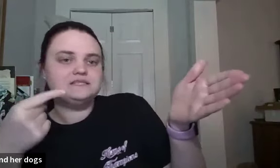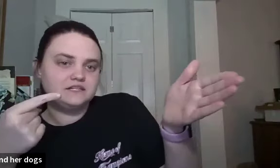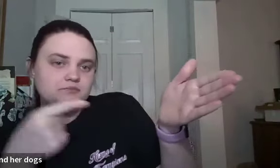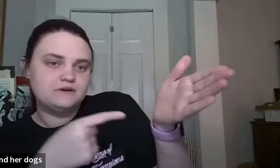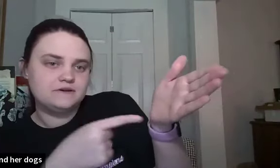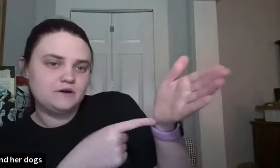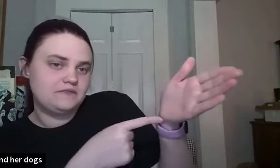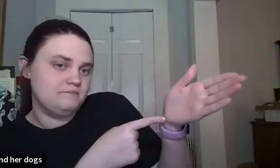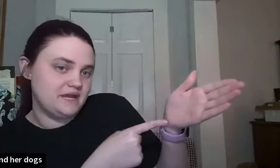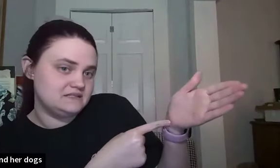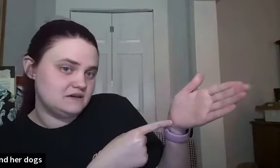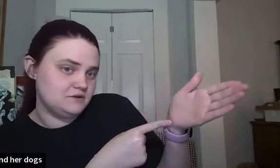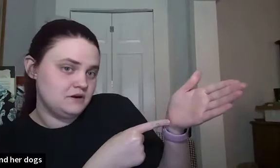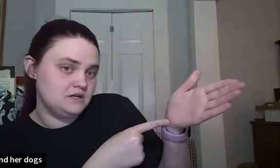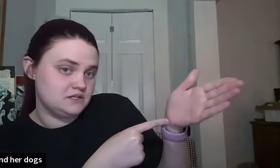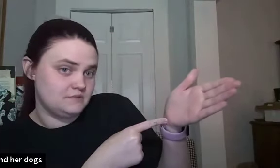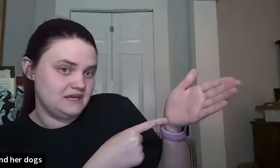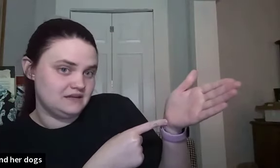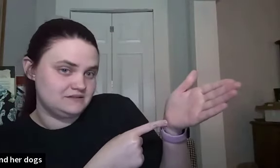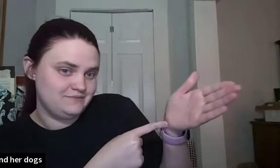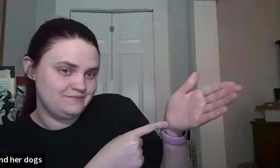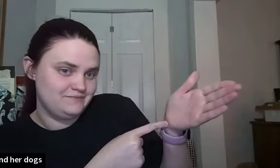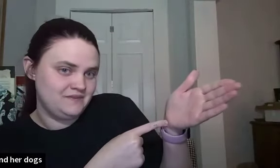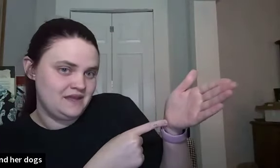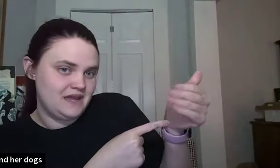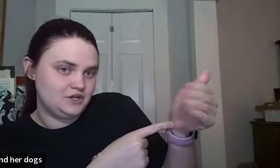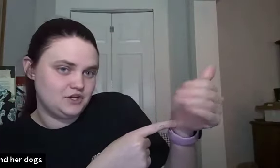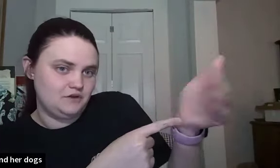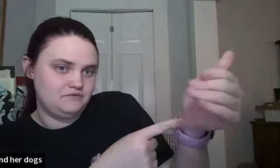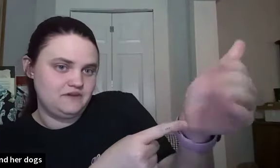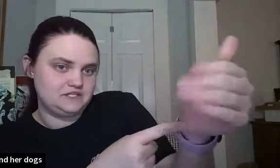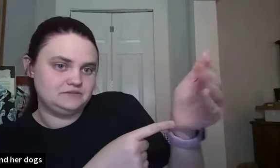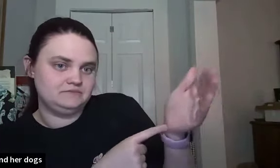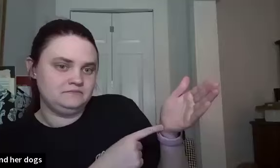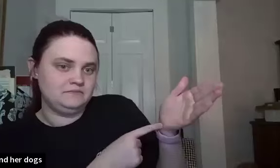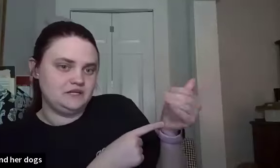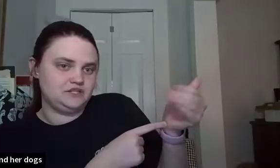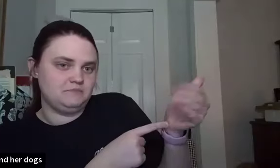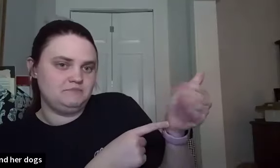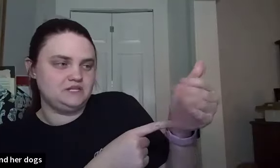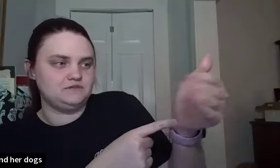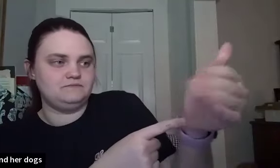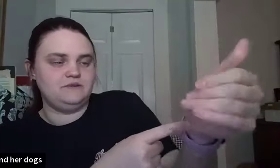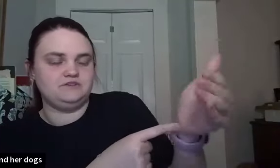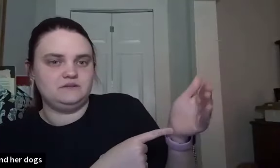stick your pointer finger at the base of your dominant hand, and you're going to go fish. And you're just going to bend your fingers in